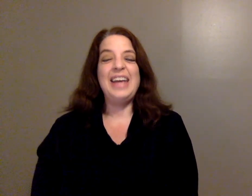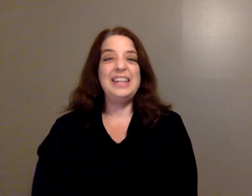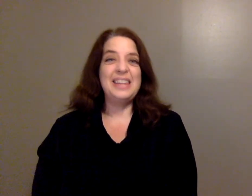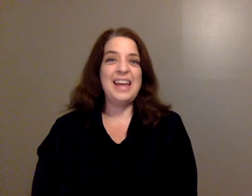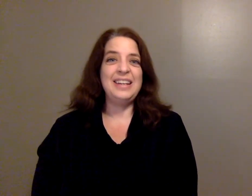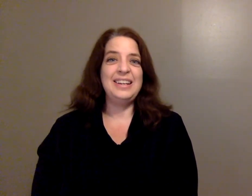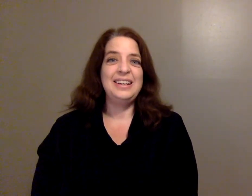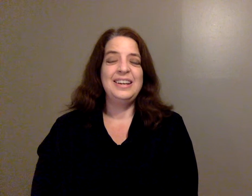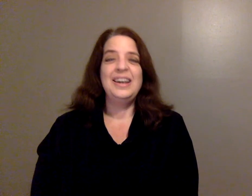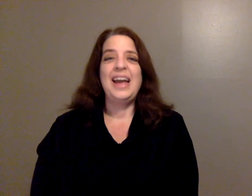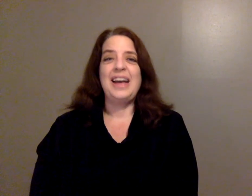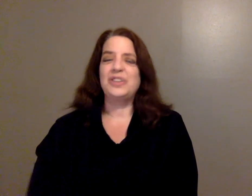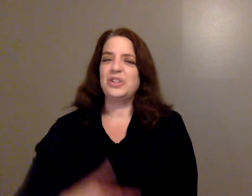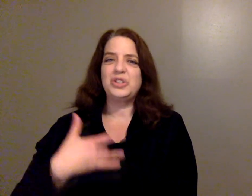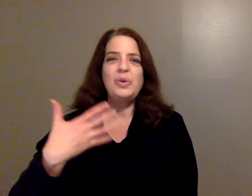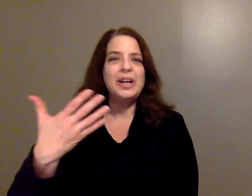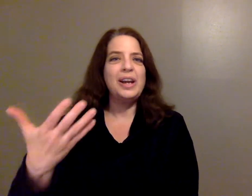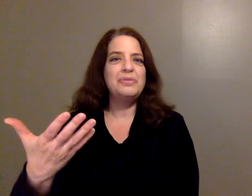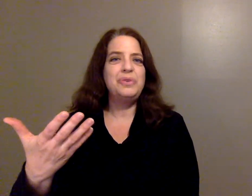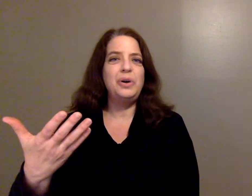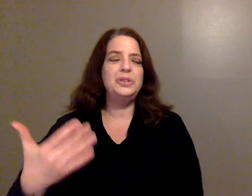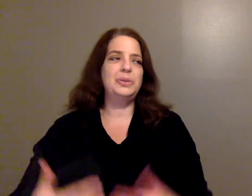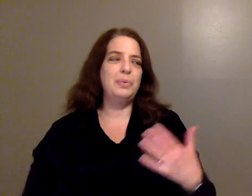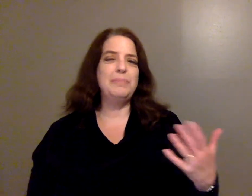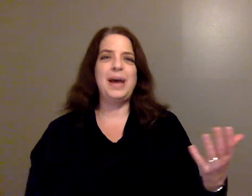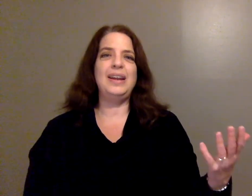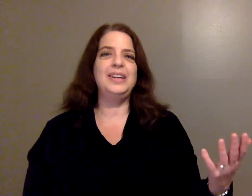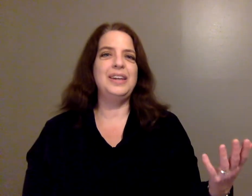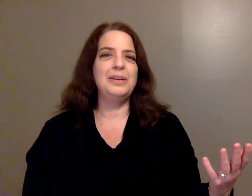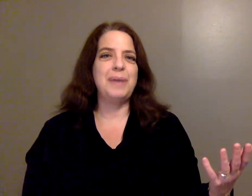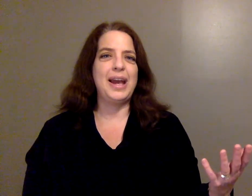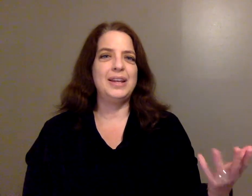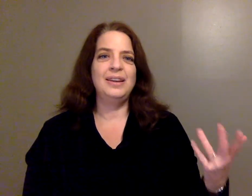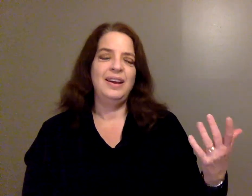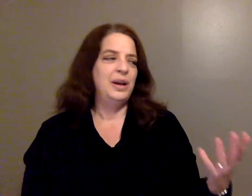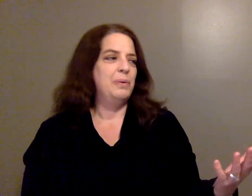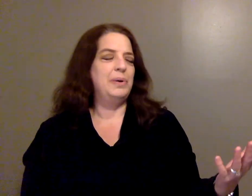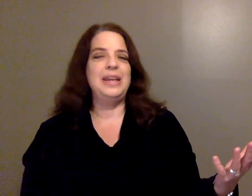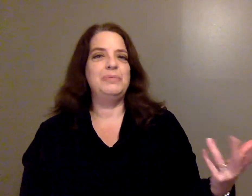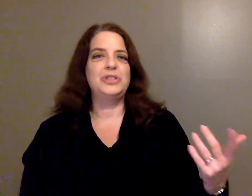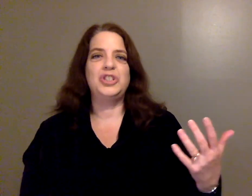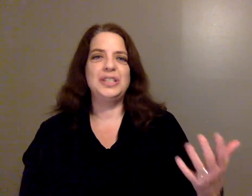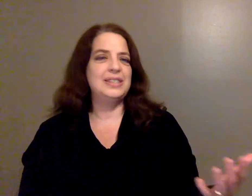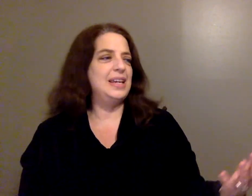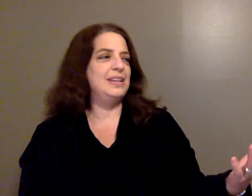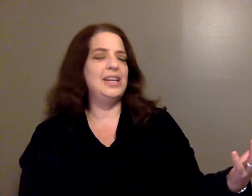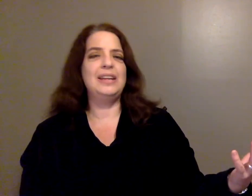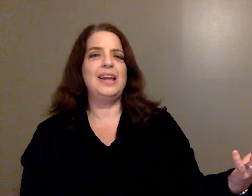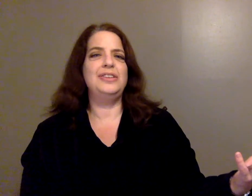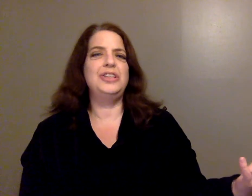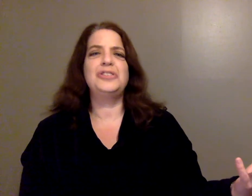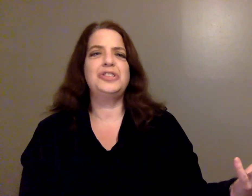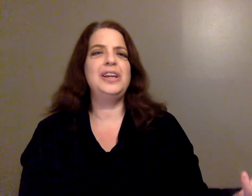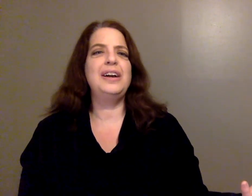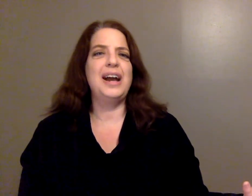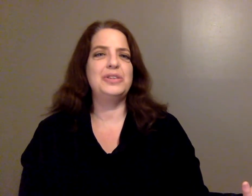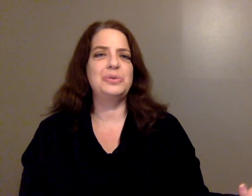And then as our story unfolds, we met a young man when he was just just a young high school